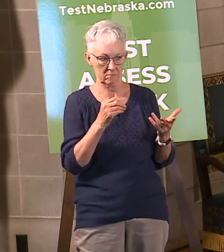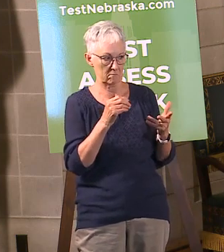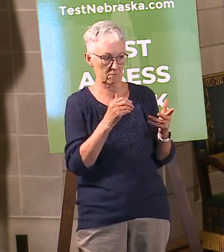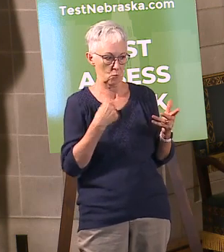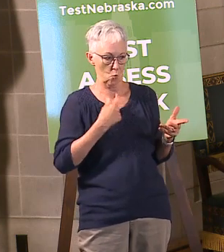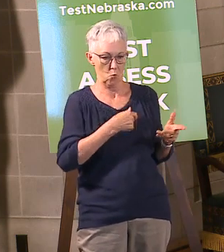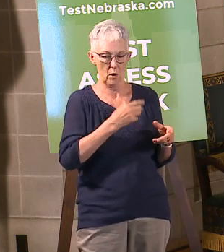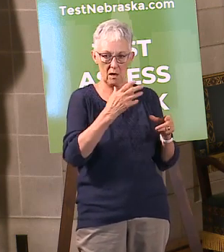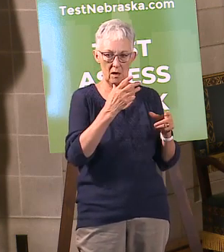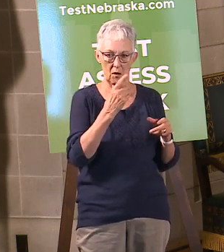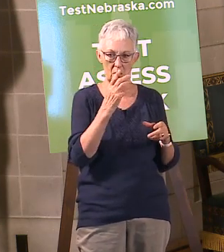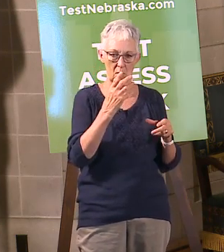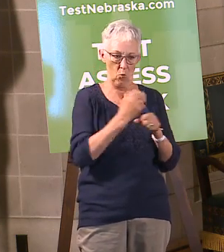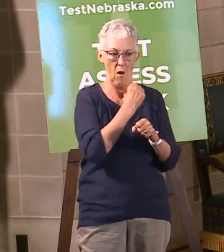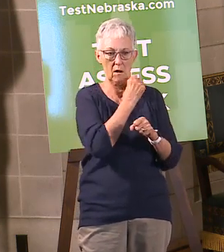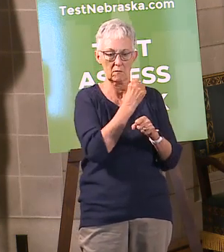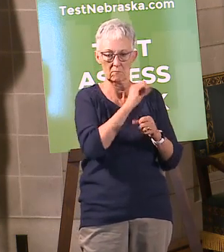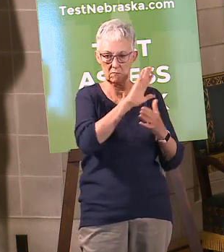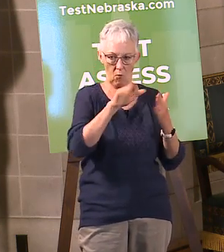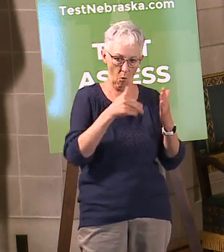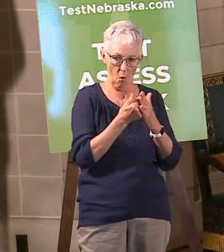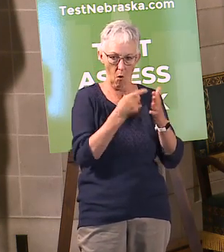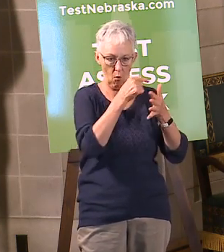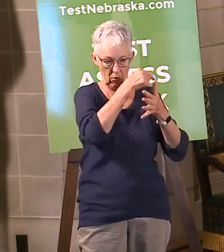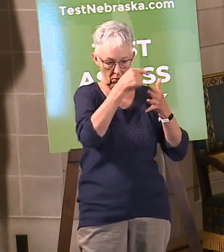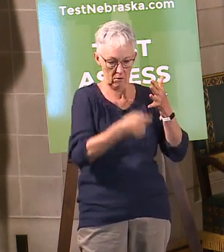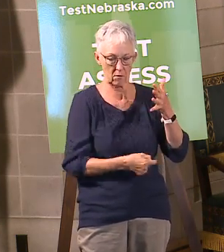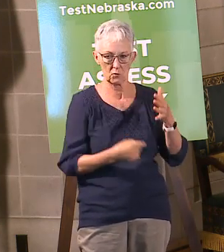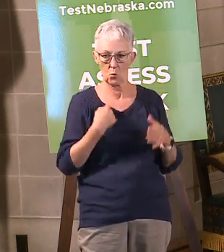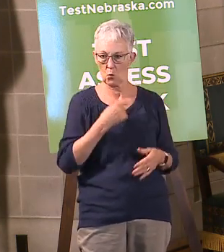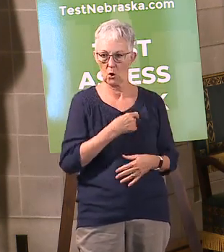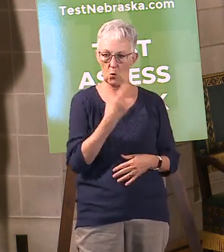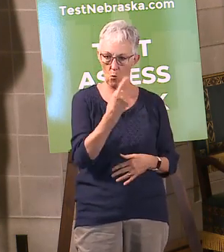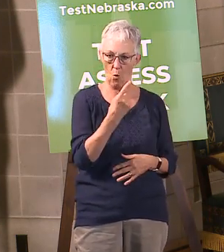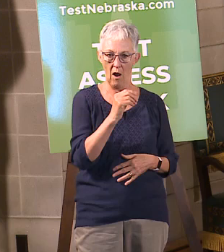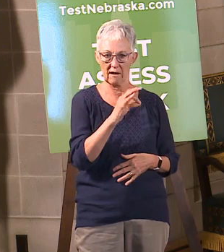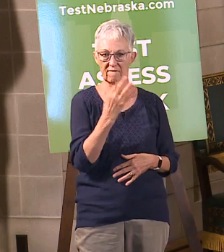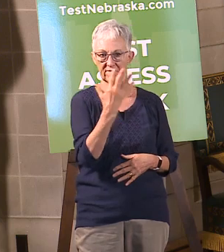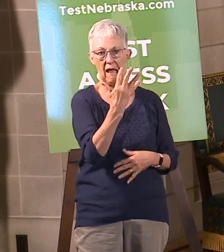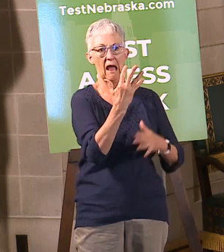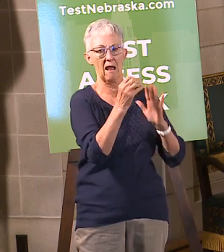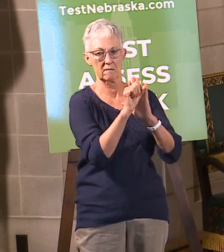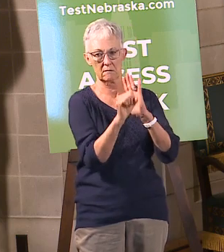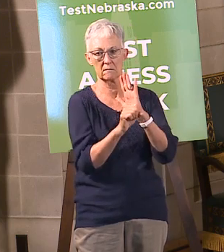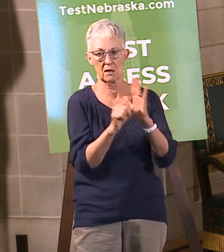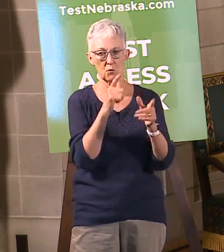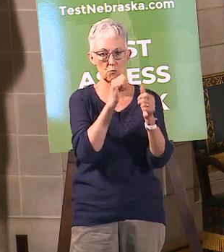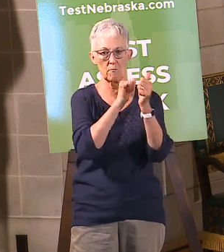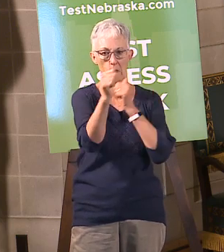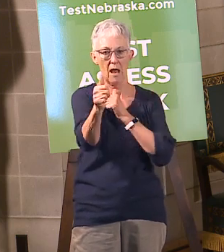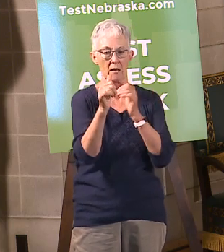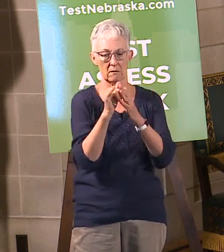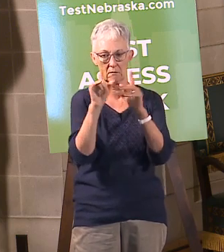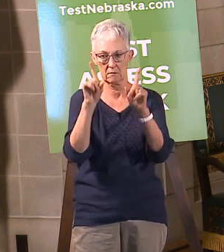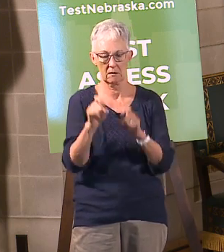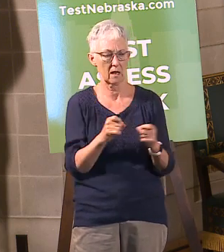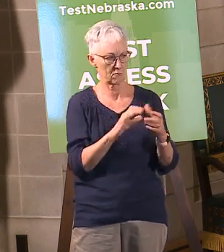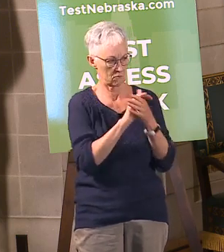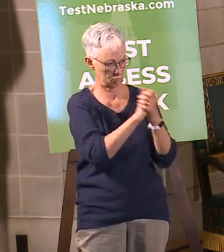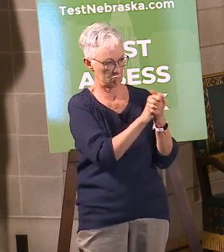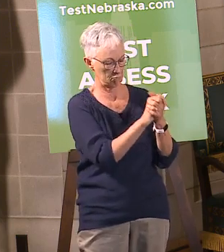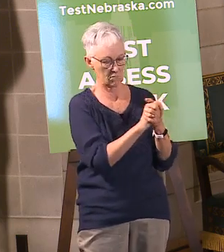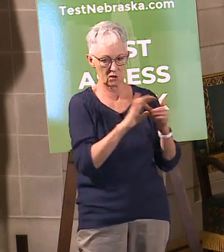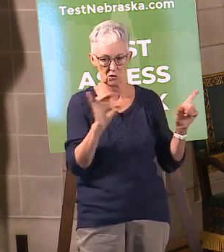one of 5 states that passed all 3 of those tests. So we're very pleased about that result. So I want to say congratulations to John Albin and